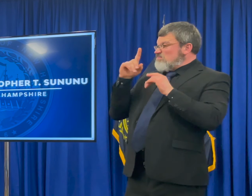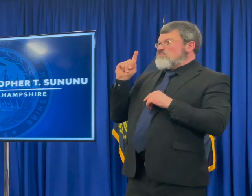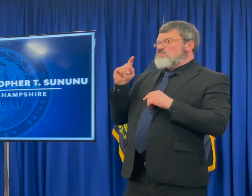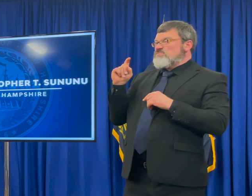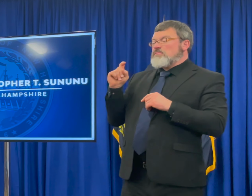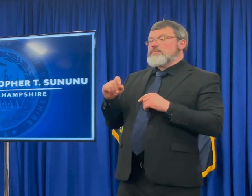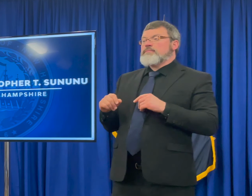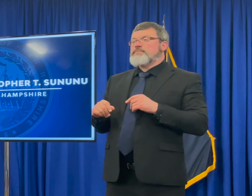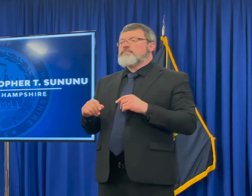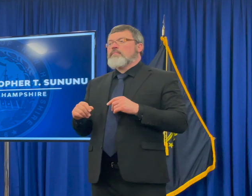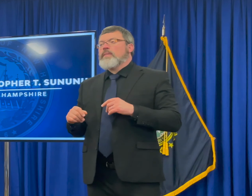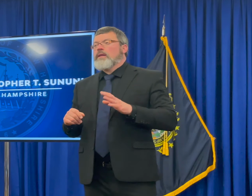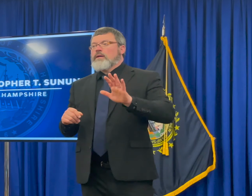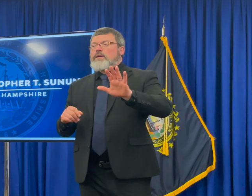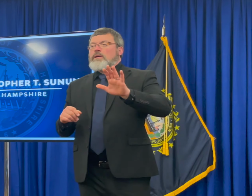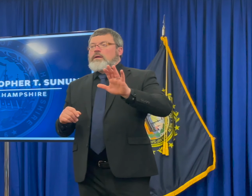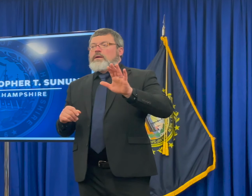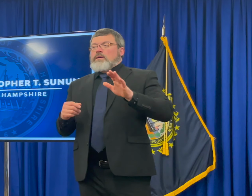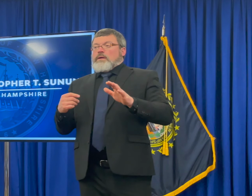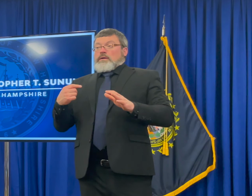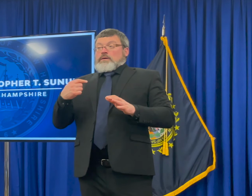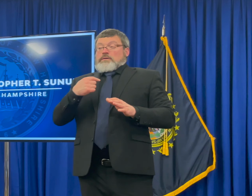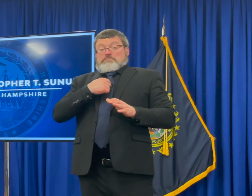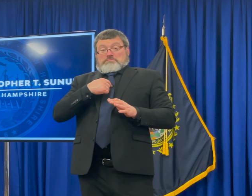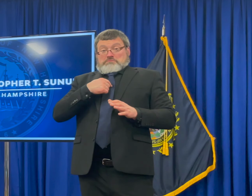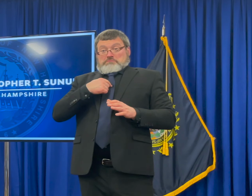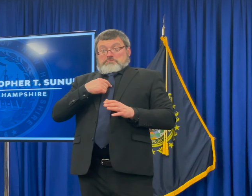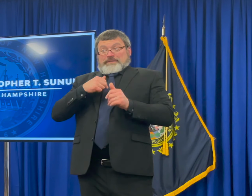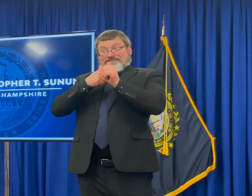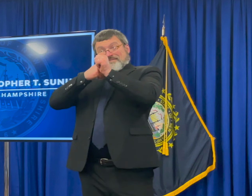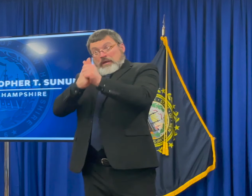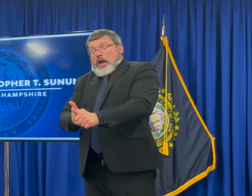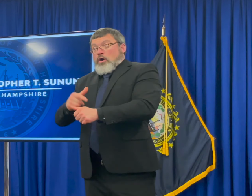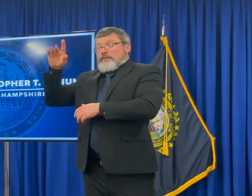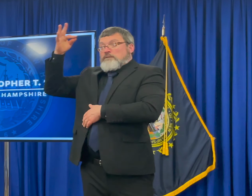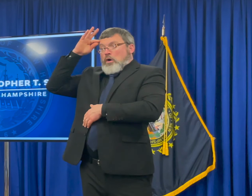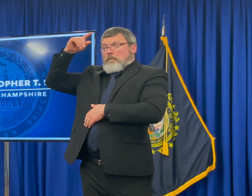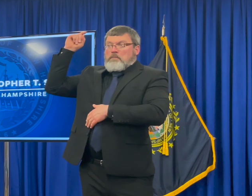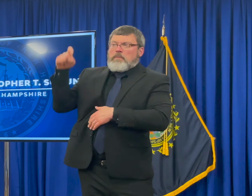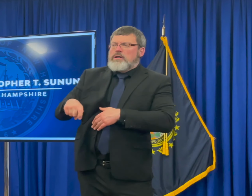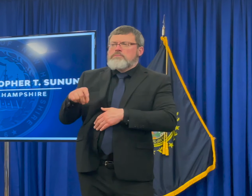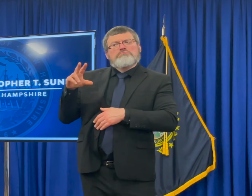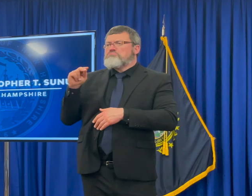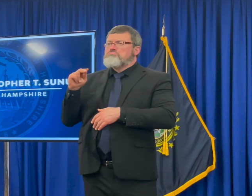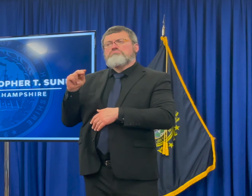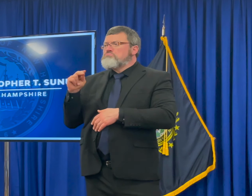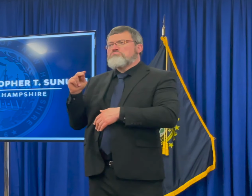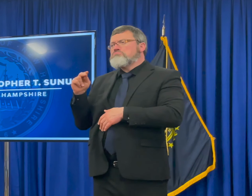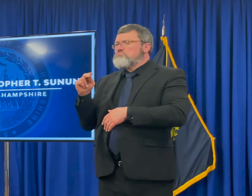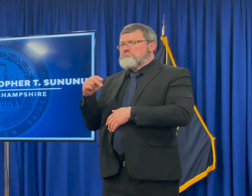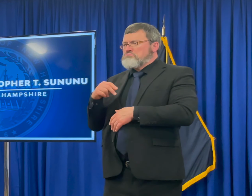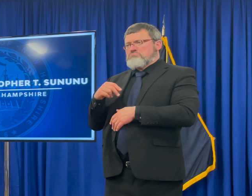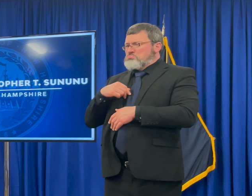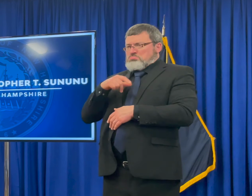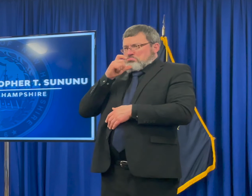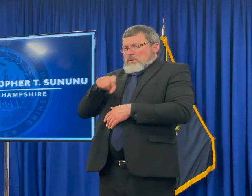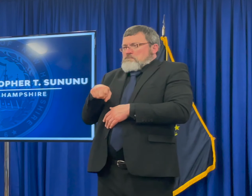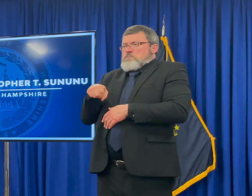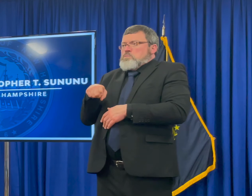adopt these different strategies. We assessed the information, the data that the CDC put